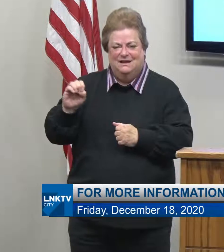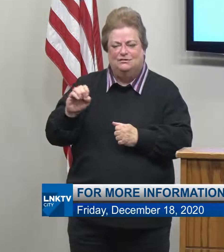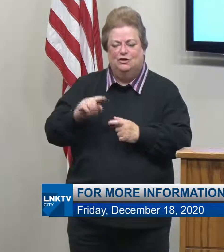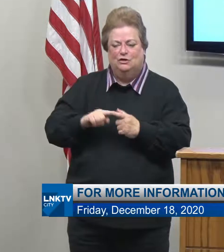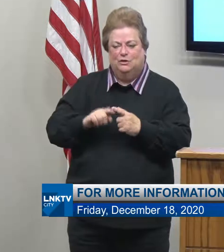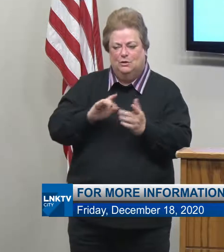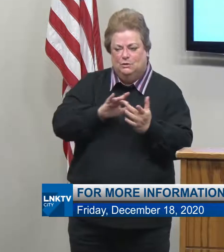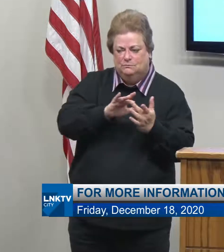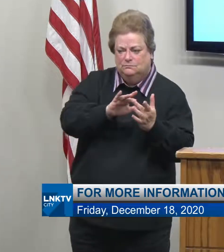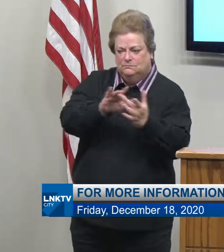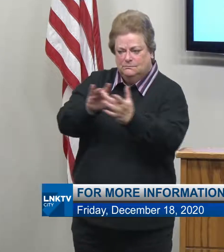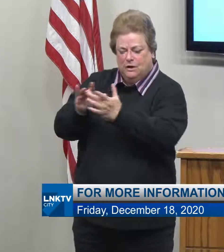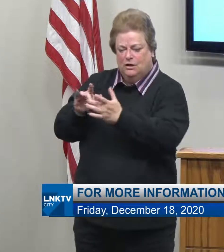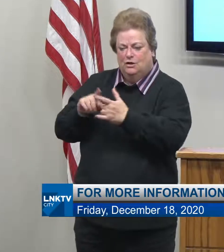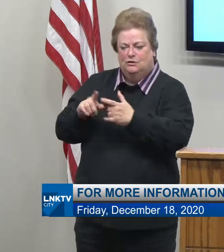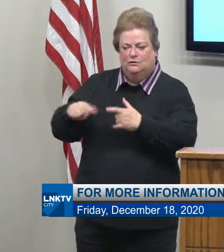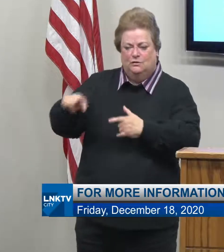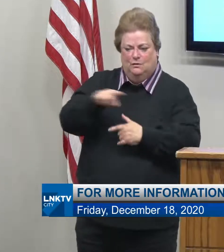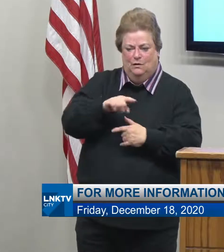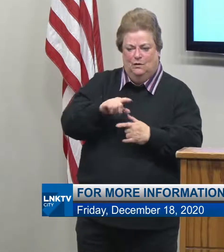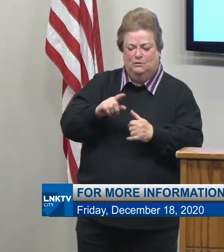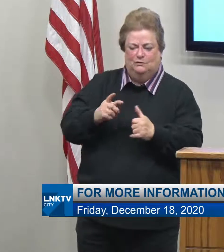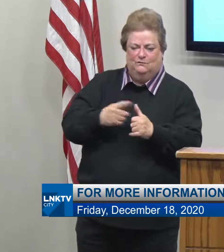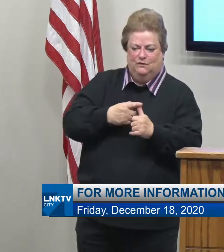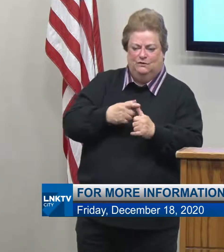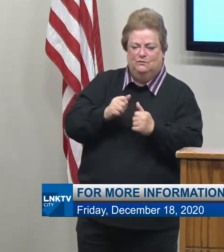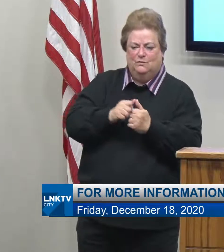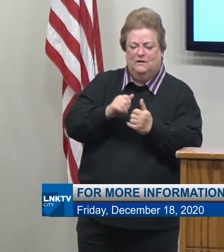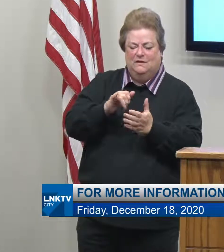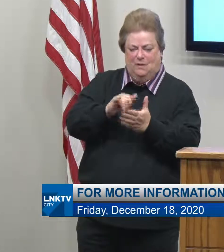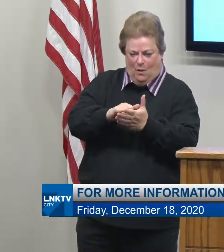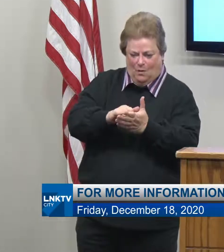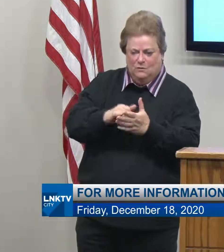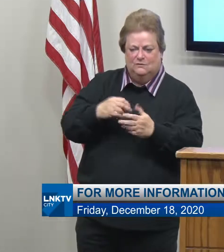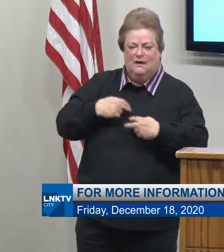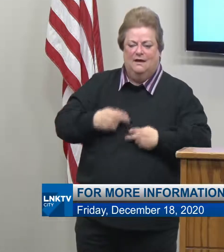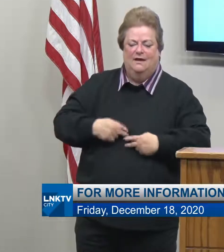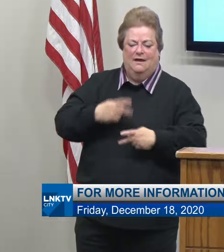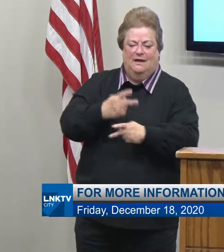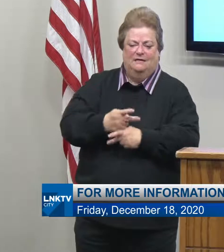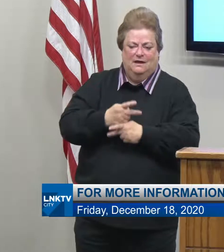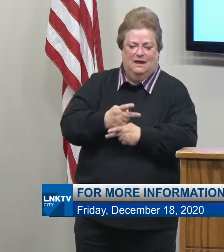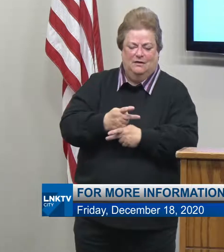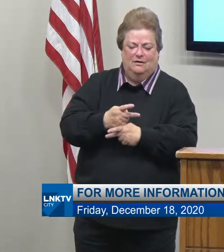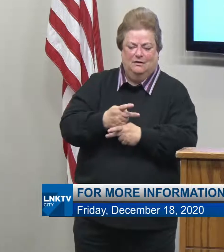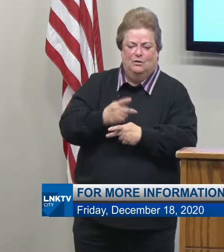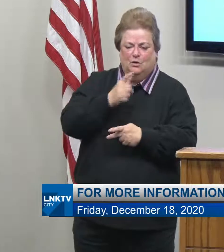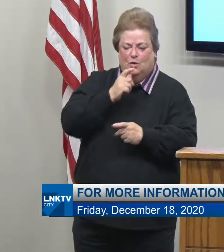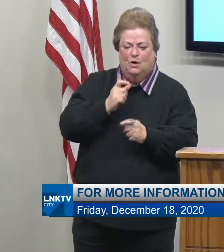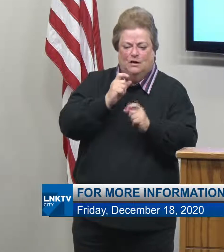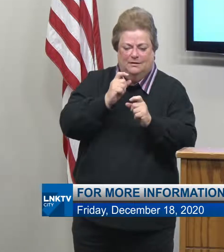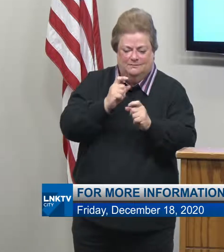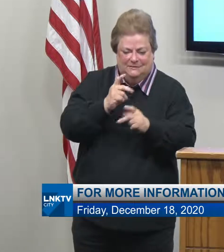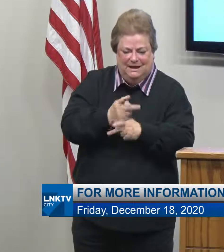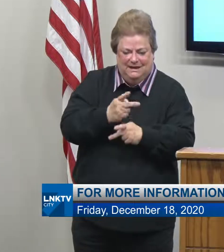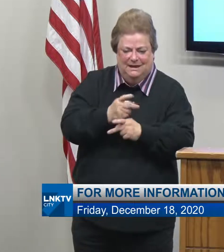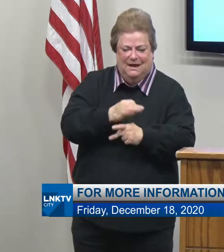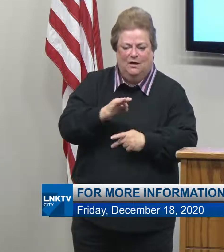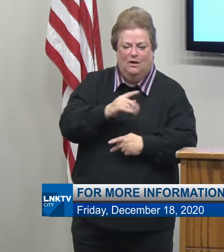reaching out to those those healthcare providers that are taking care of COVID